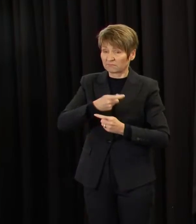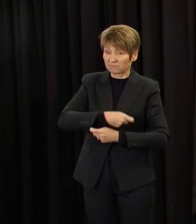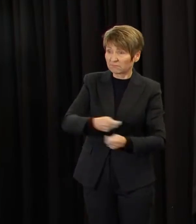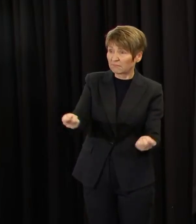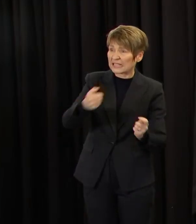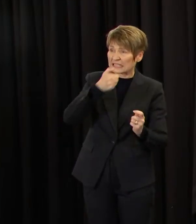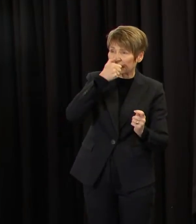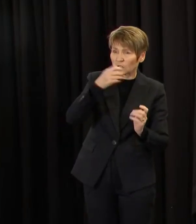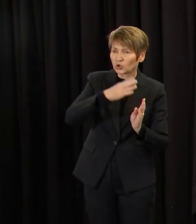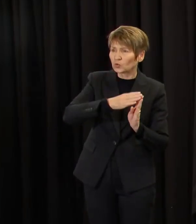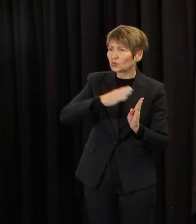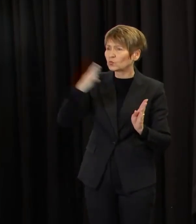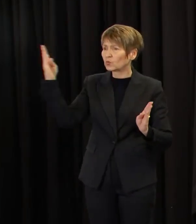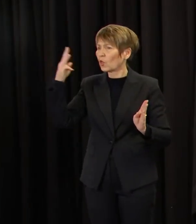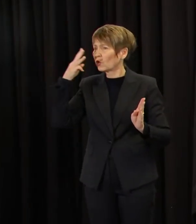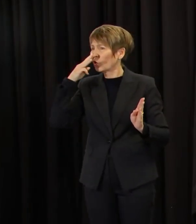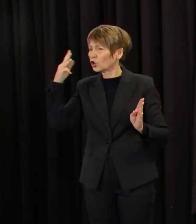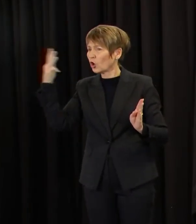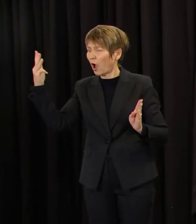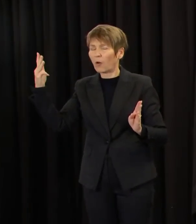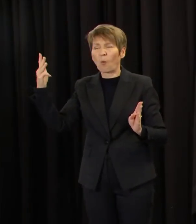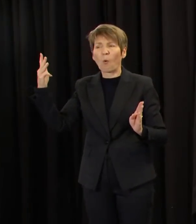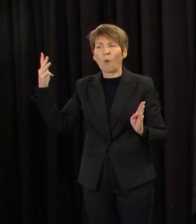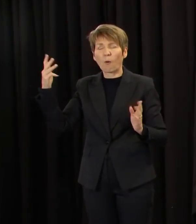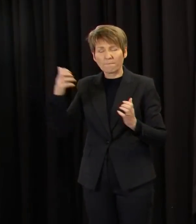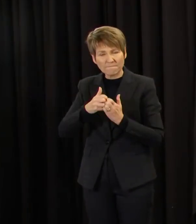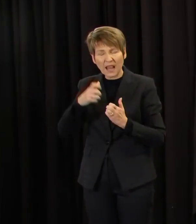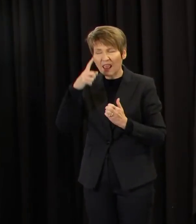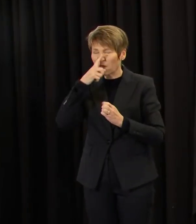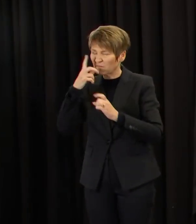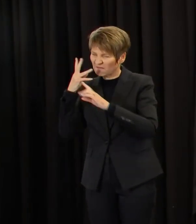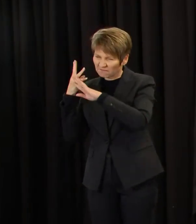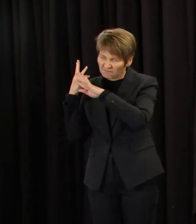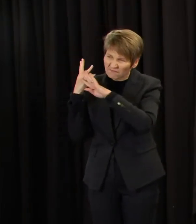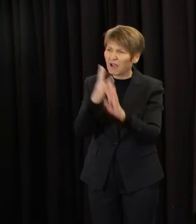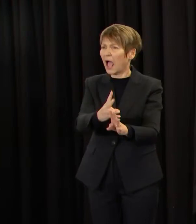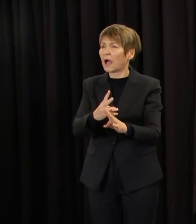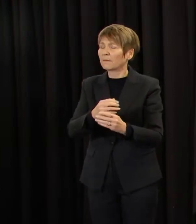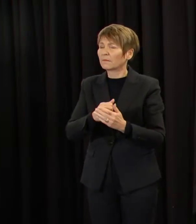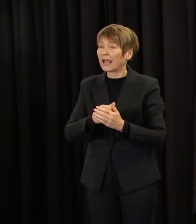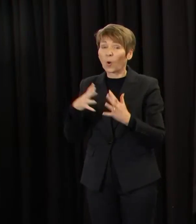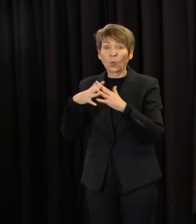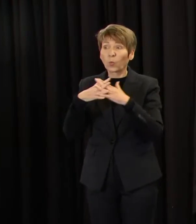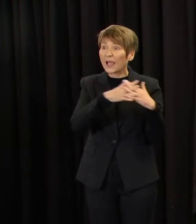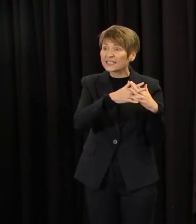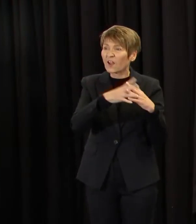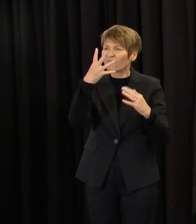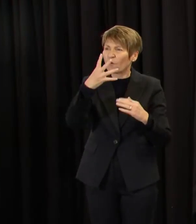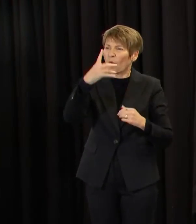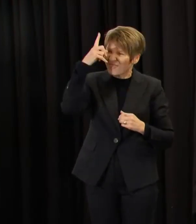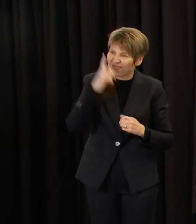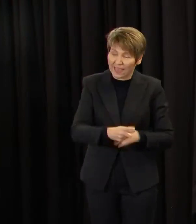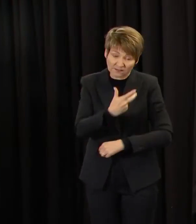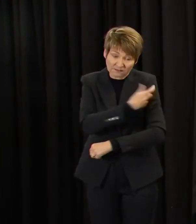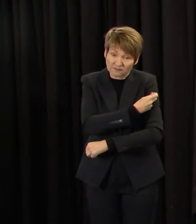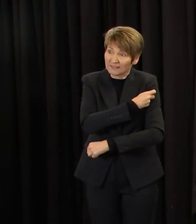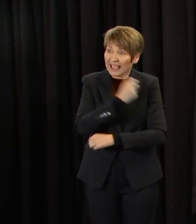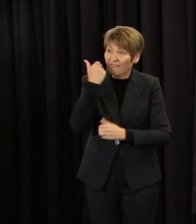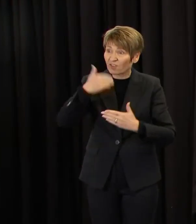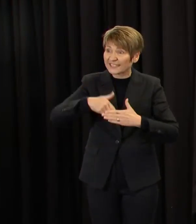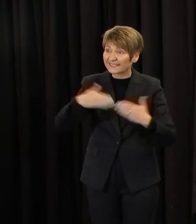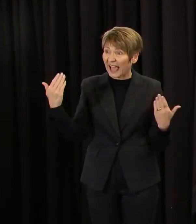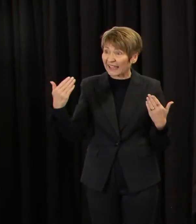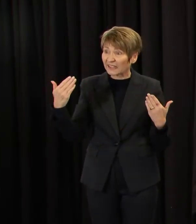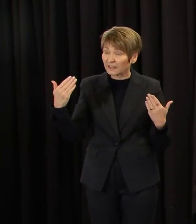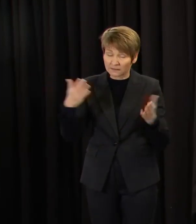seen a massive surge of support. The vaccination centres I've mentioned that we have in the West are doing over 4,000 doses a day through those big vaccination